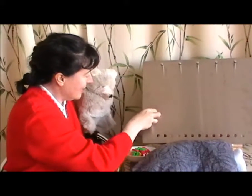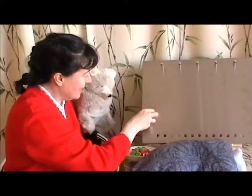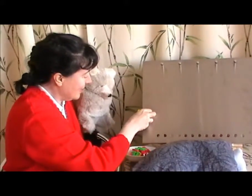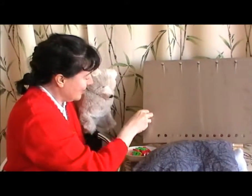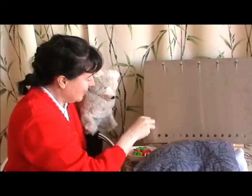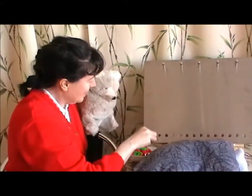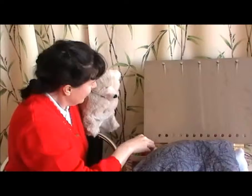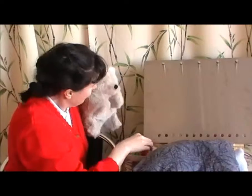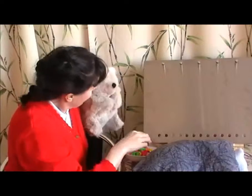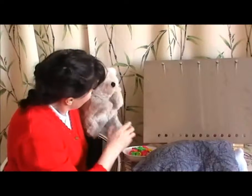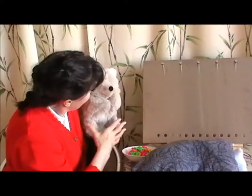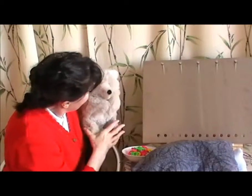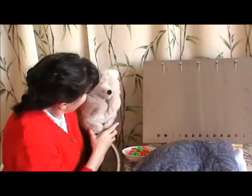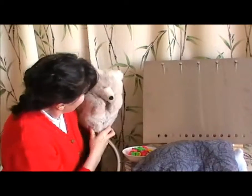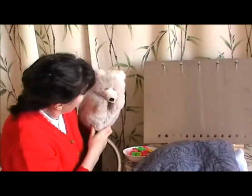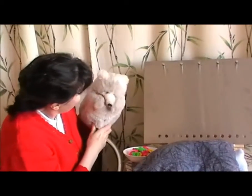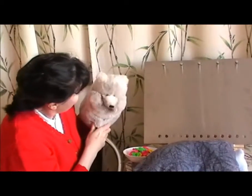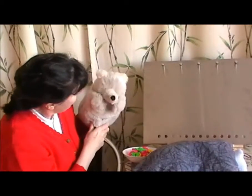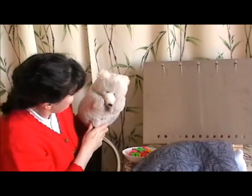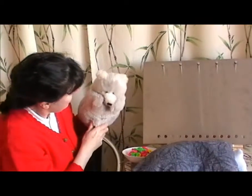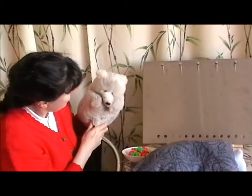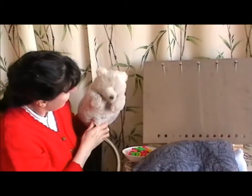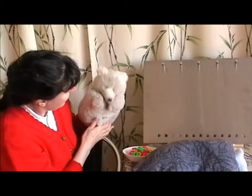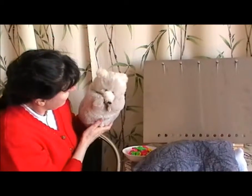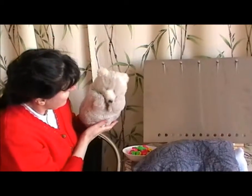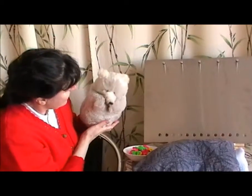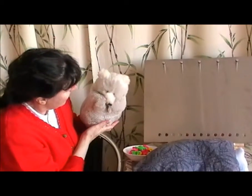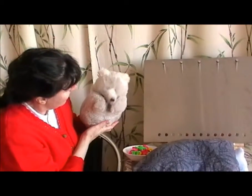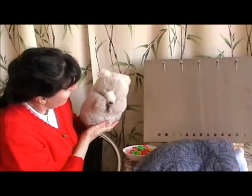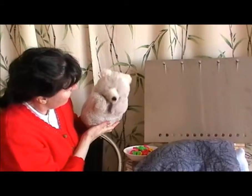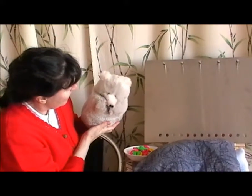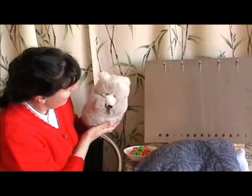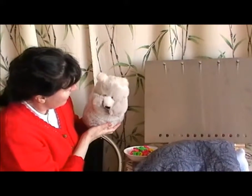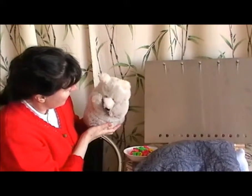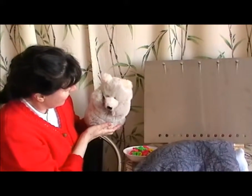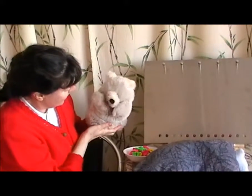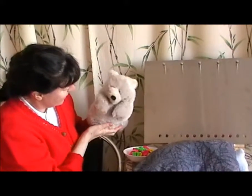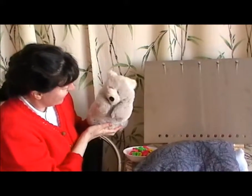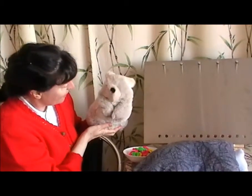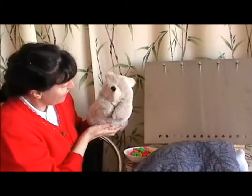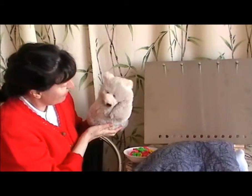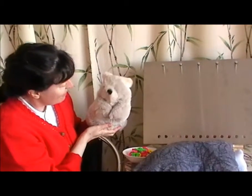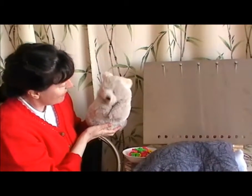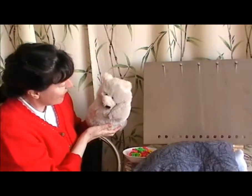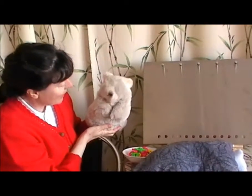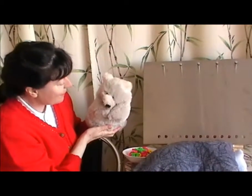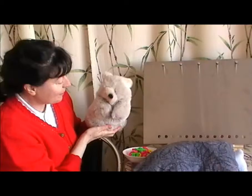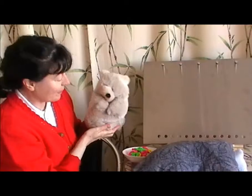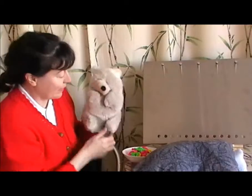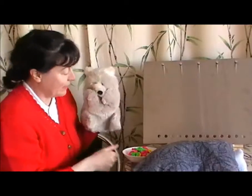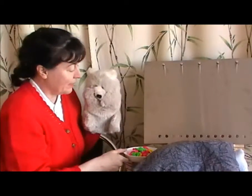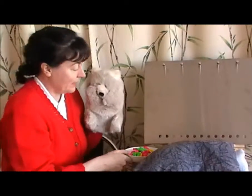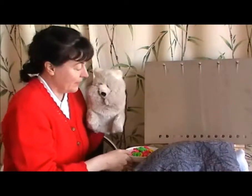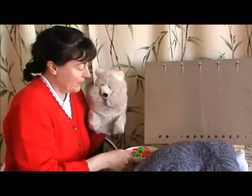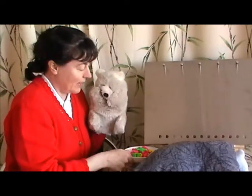and 26. There's 26 letters in our alphabet, Barney. Do you think you'll remember that?